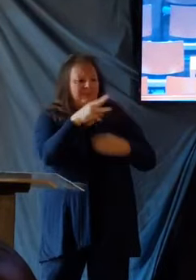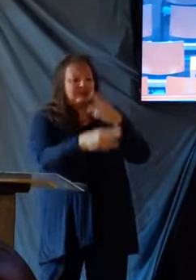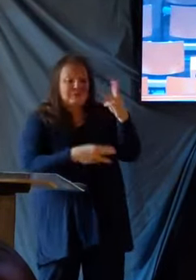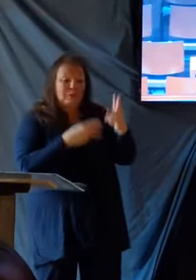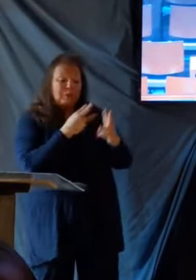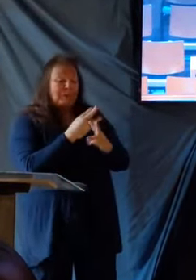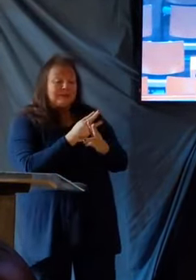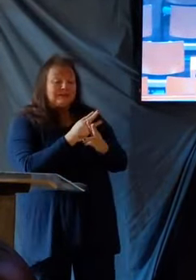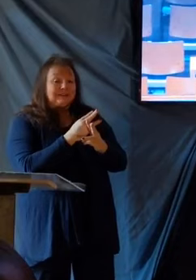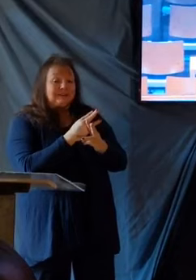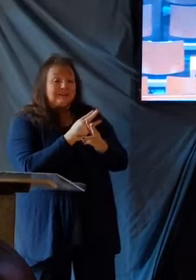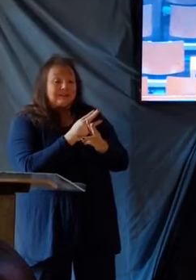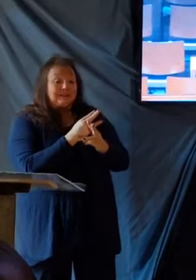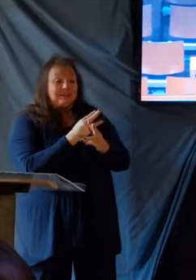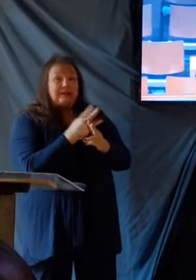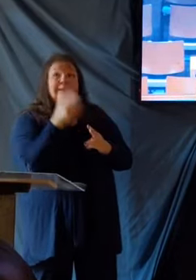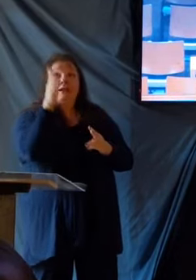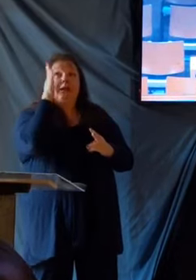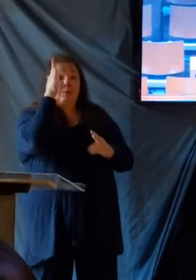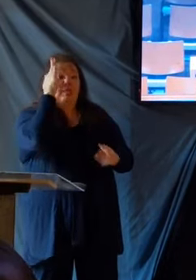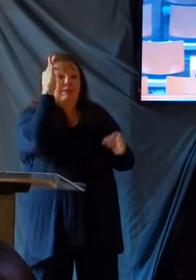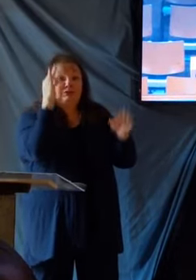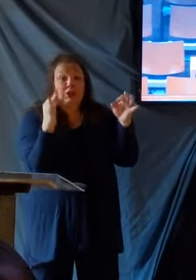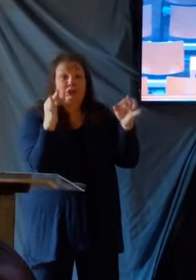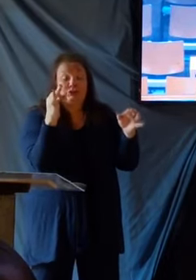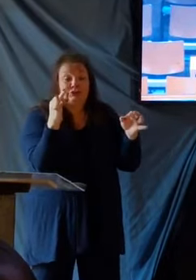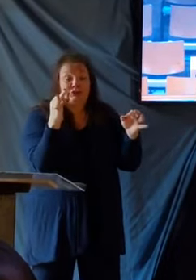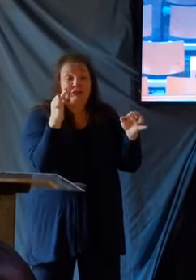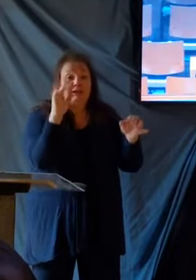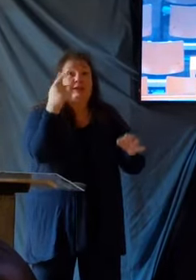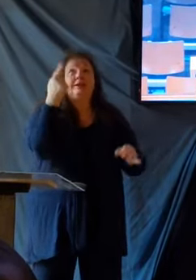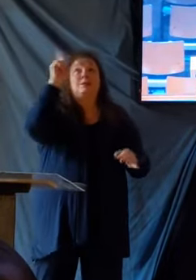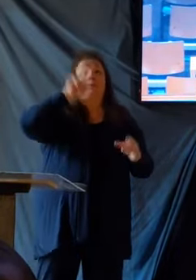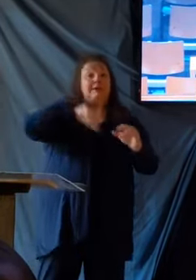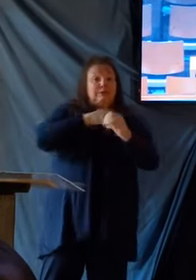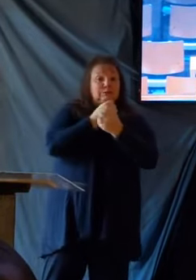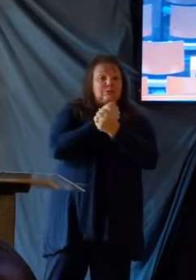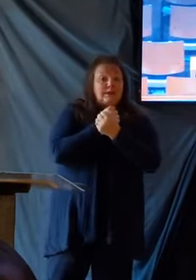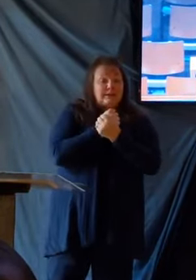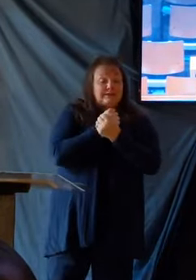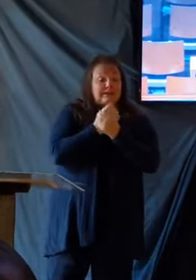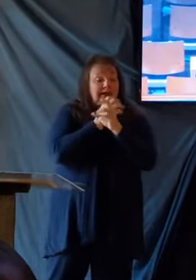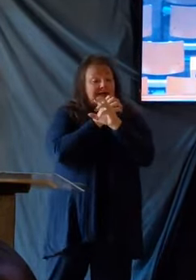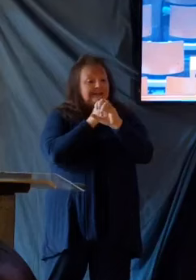world is destined for judgment, and it's only God's grace for the